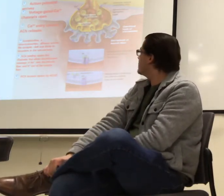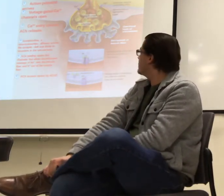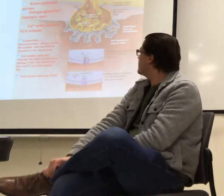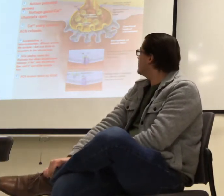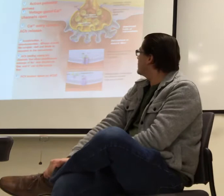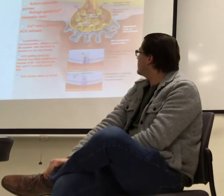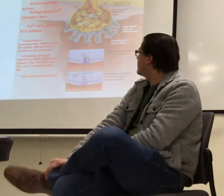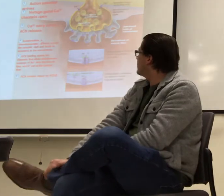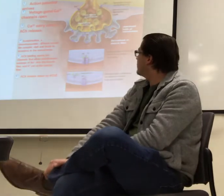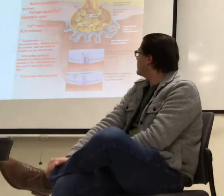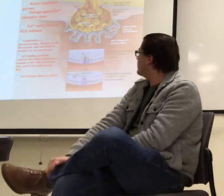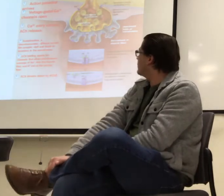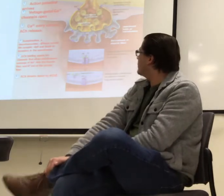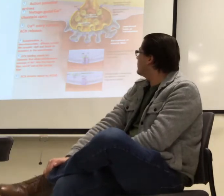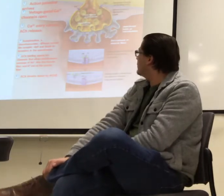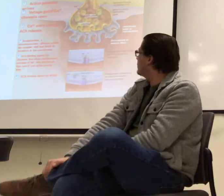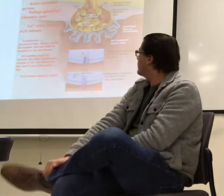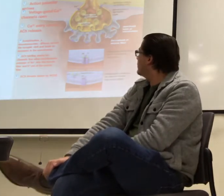Quantal release.